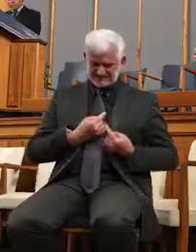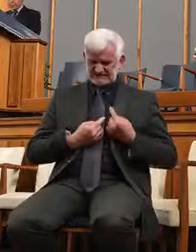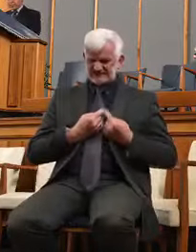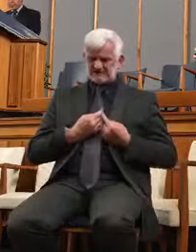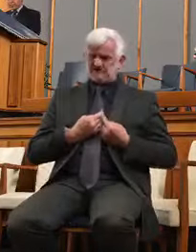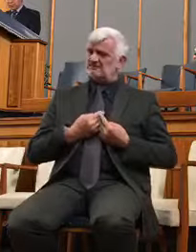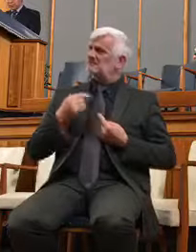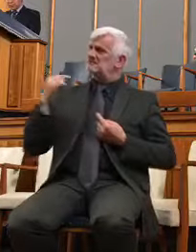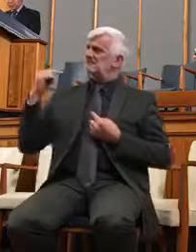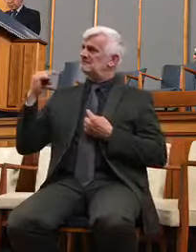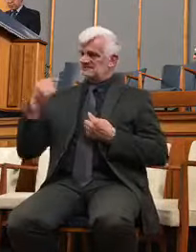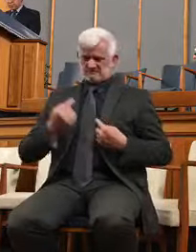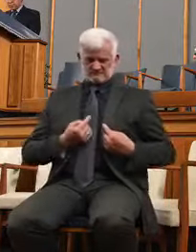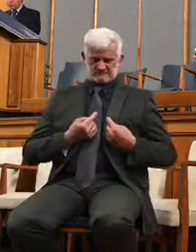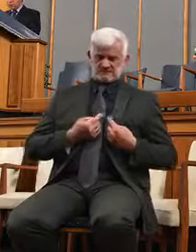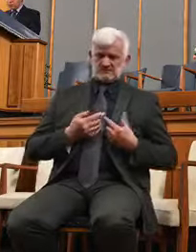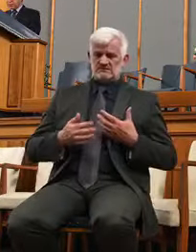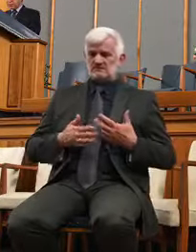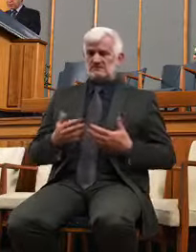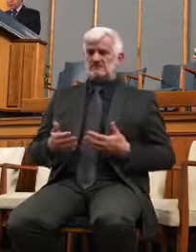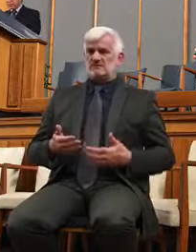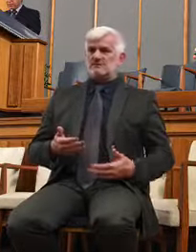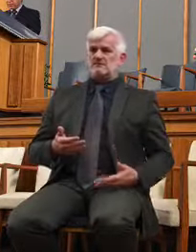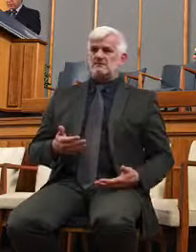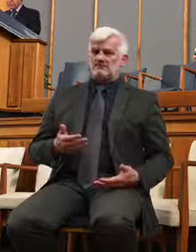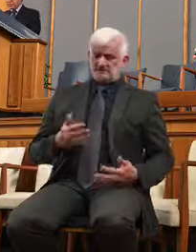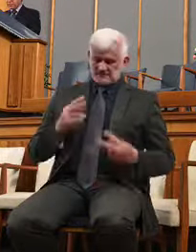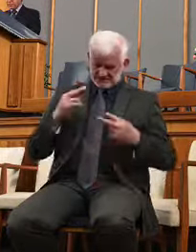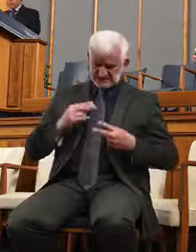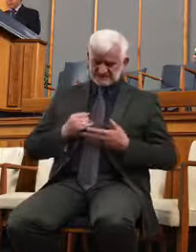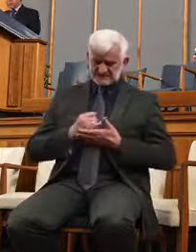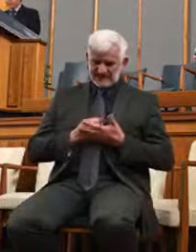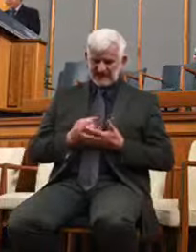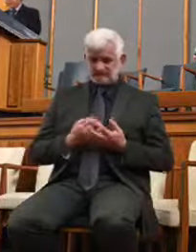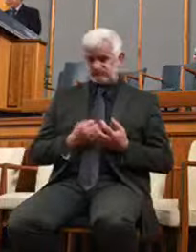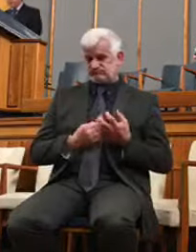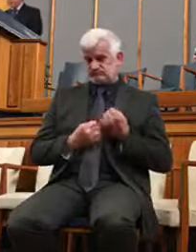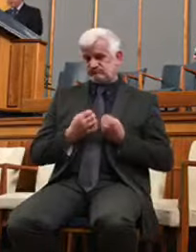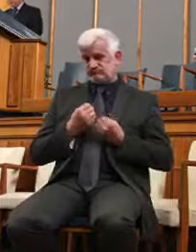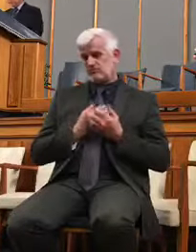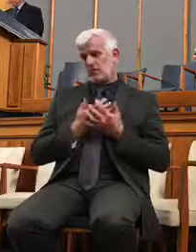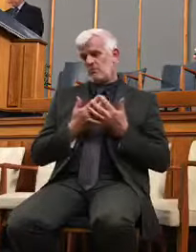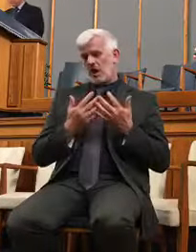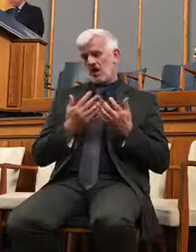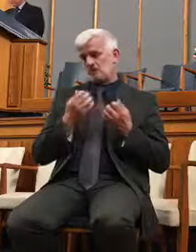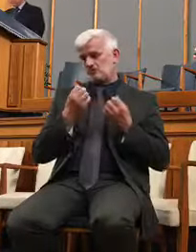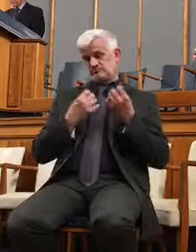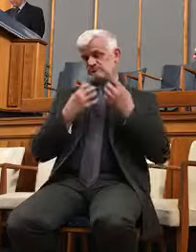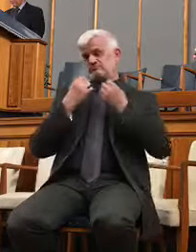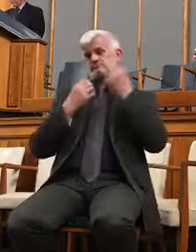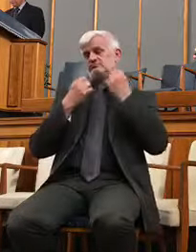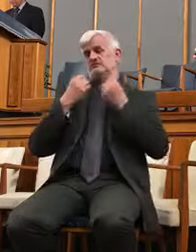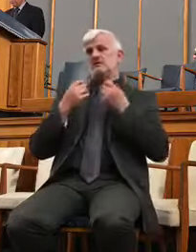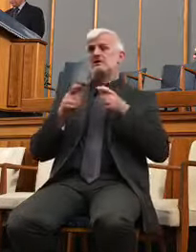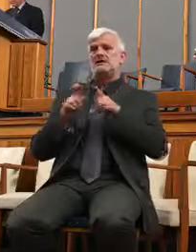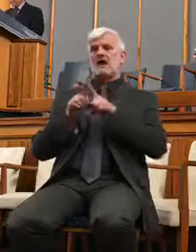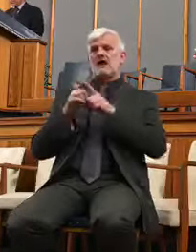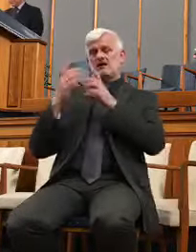my iniquity are gone over my head, and as an heavy burden they are too heavy for